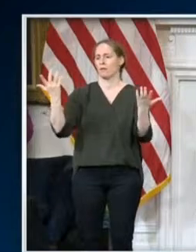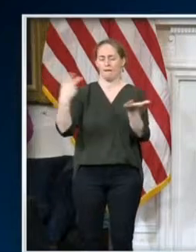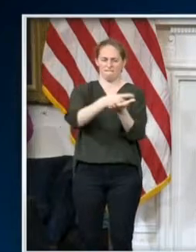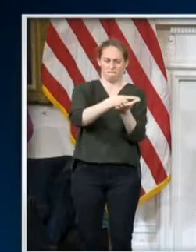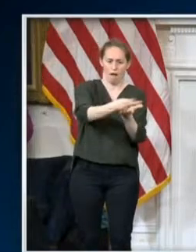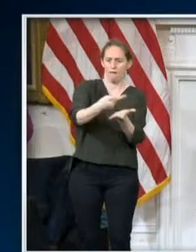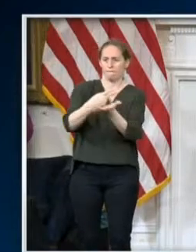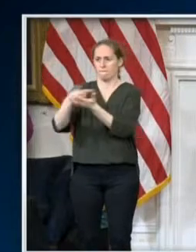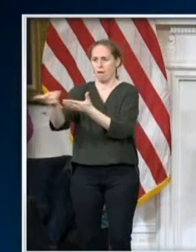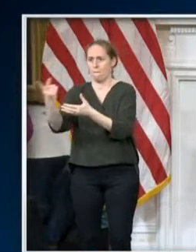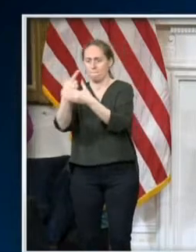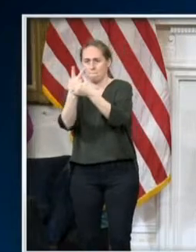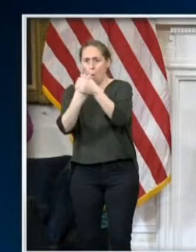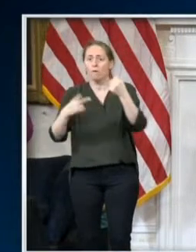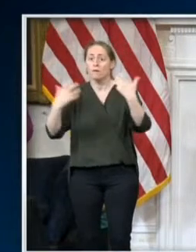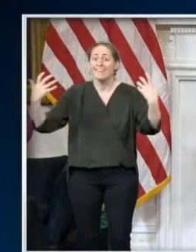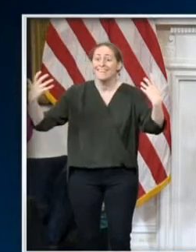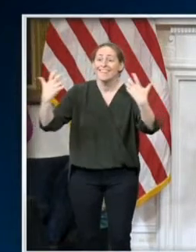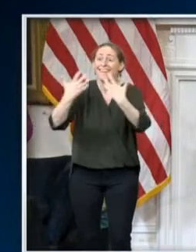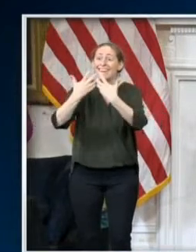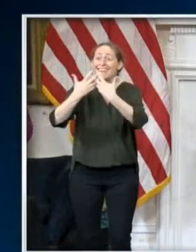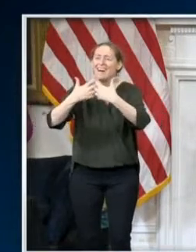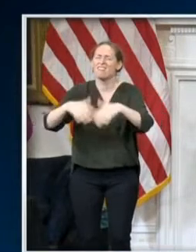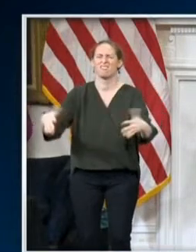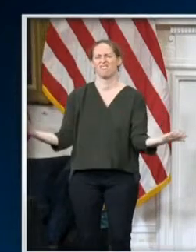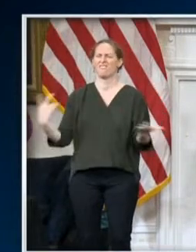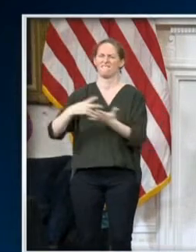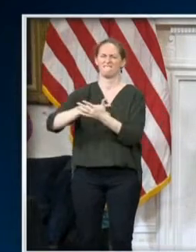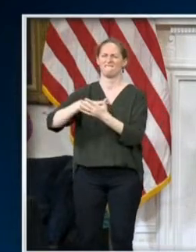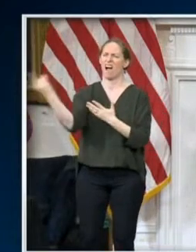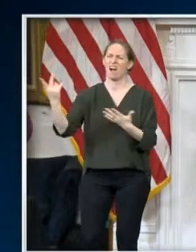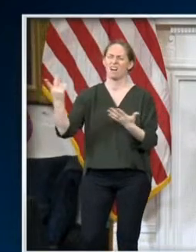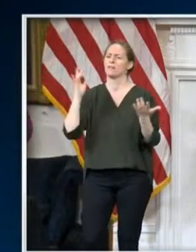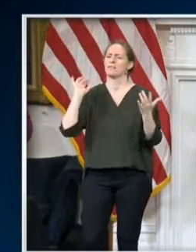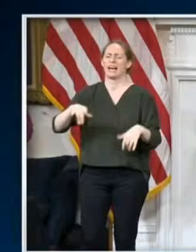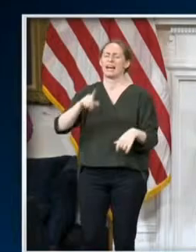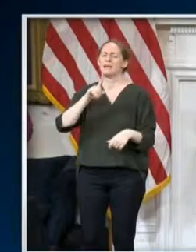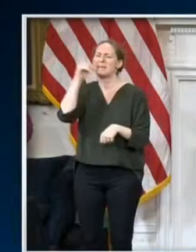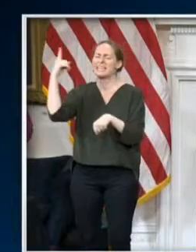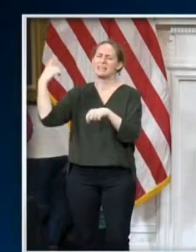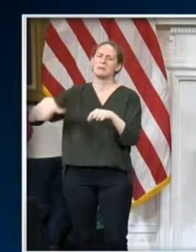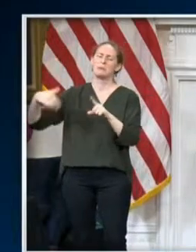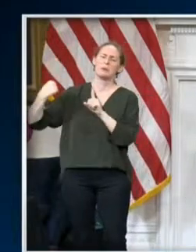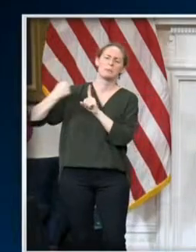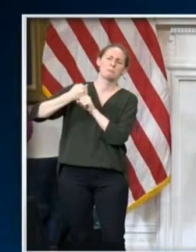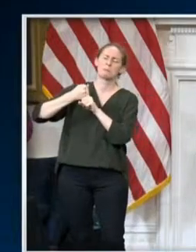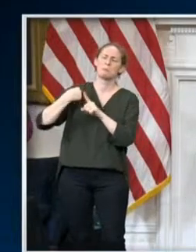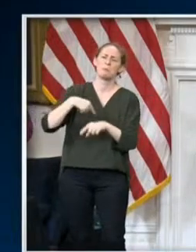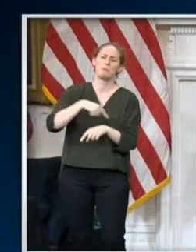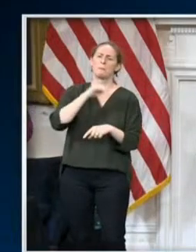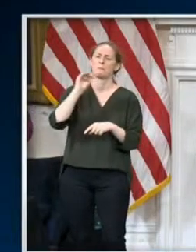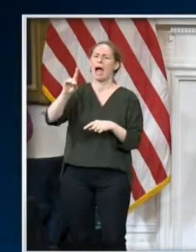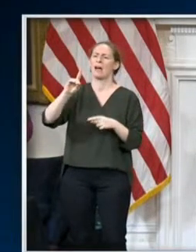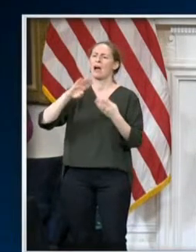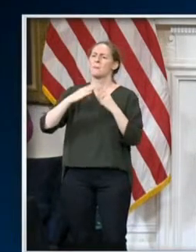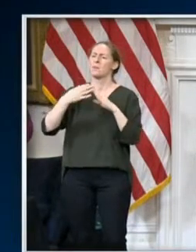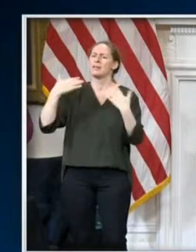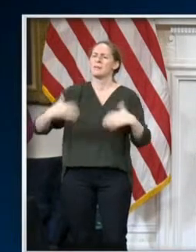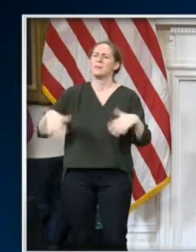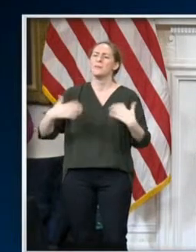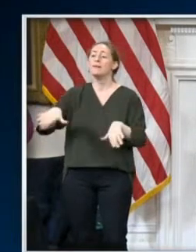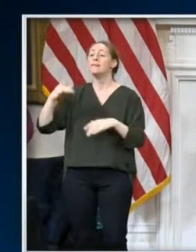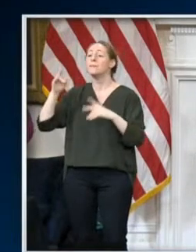the next stimulus package is having a devastating impact on our business community and on the lives of our